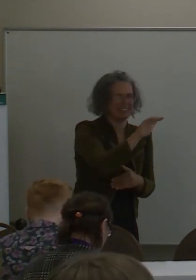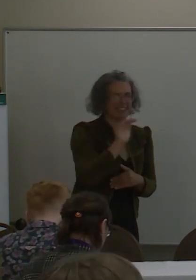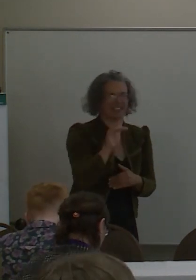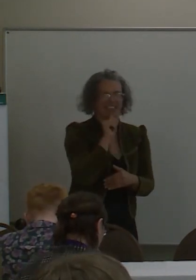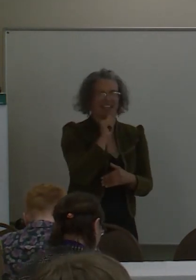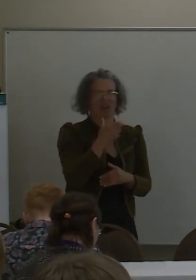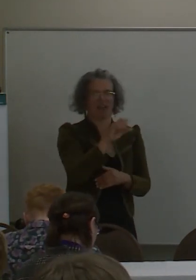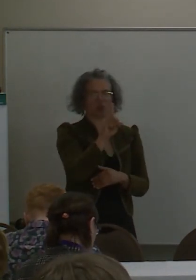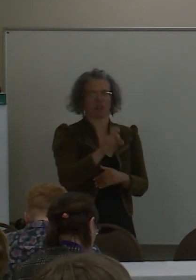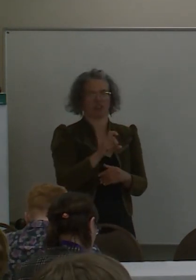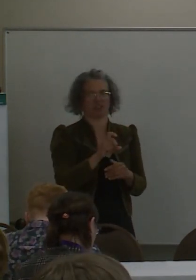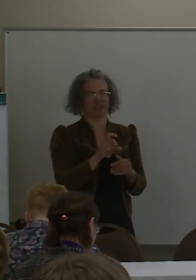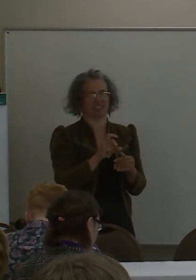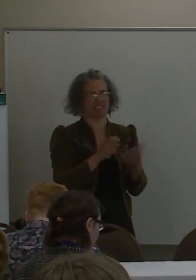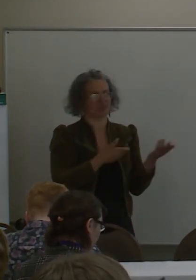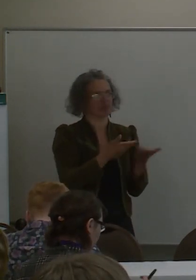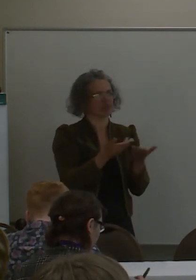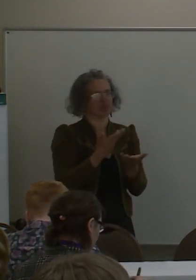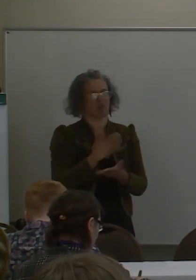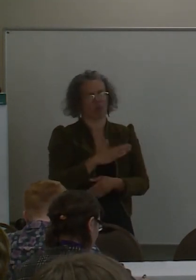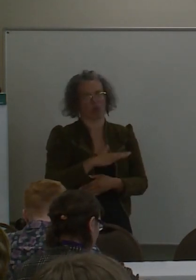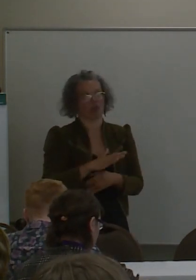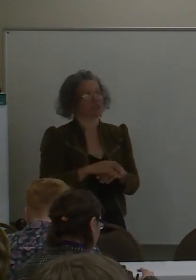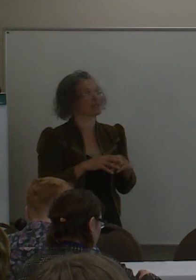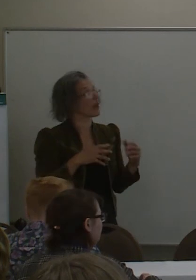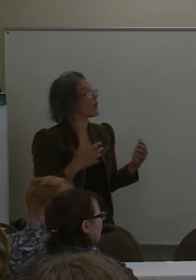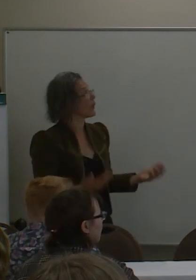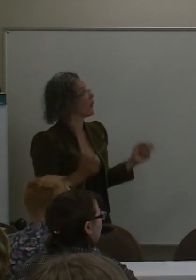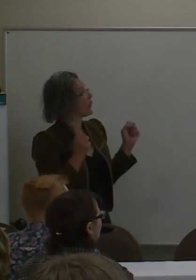So, I even tried,